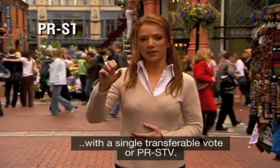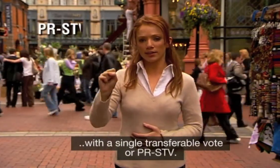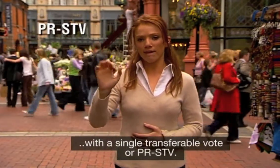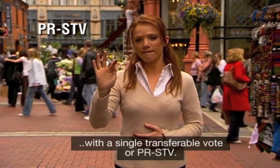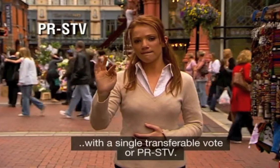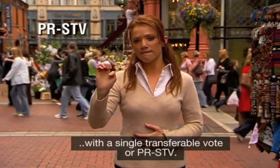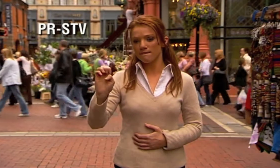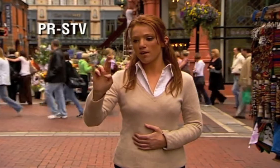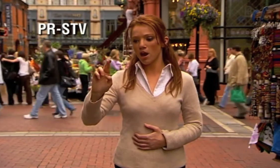PRSTV.